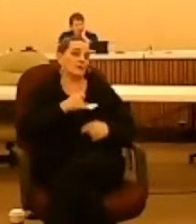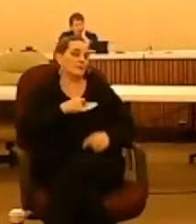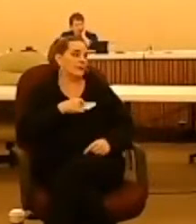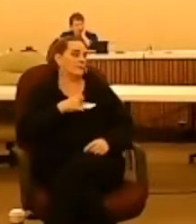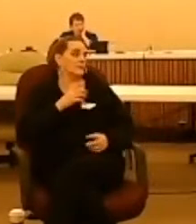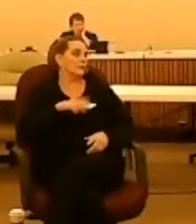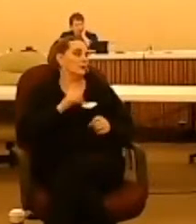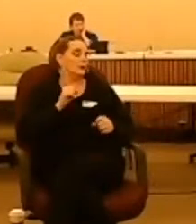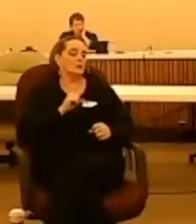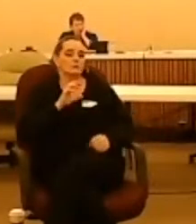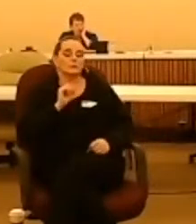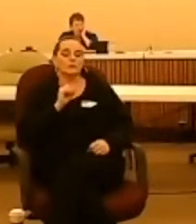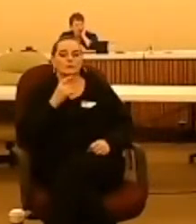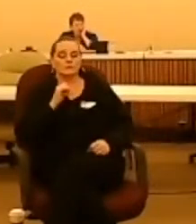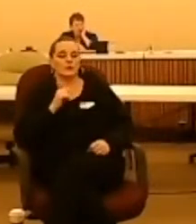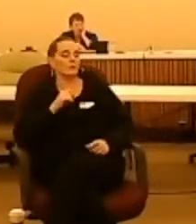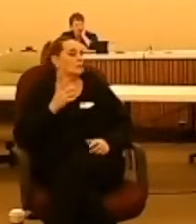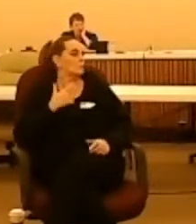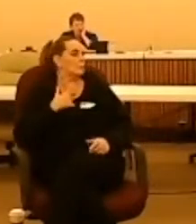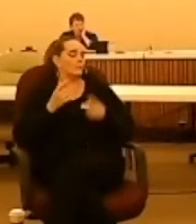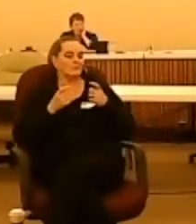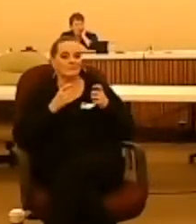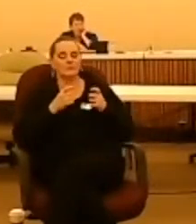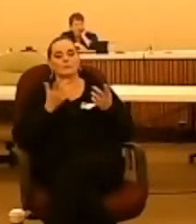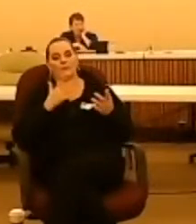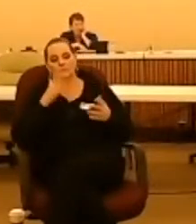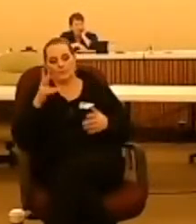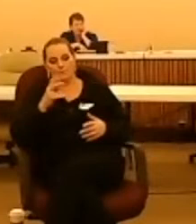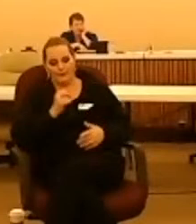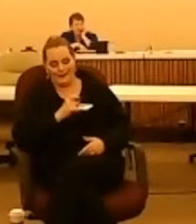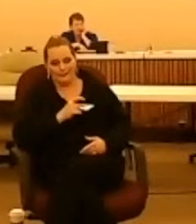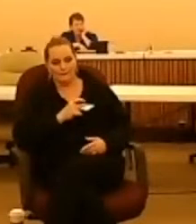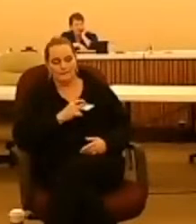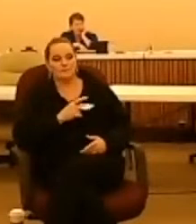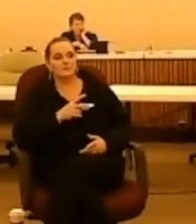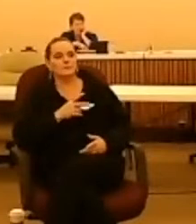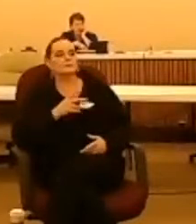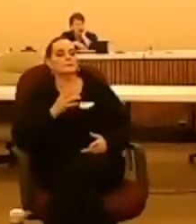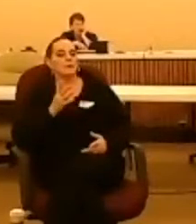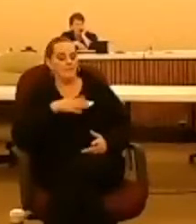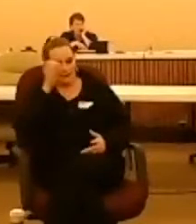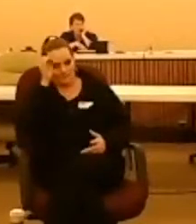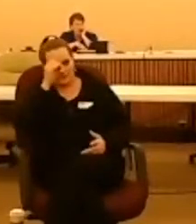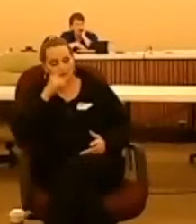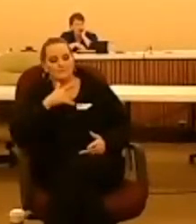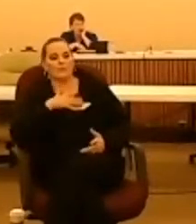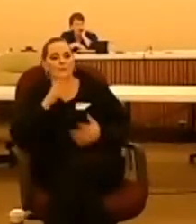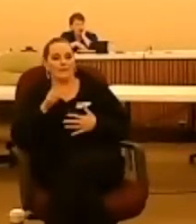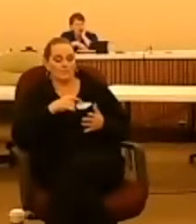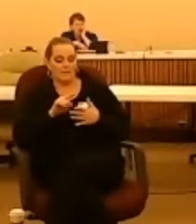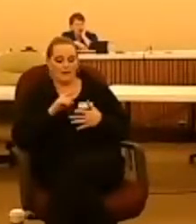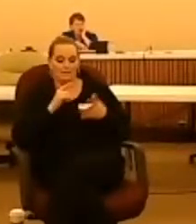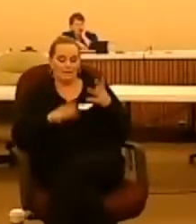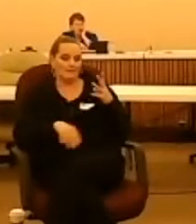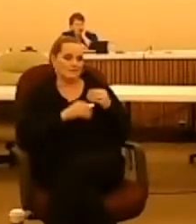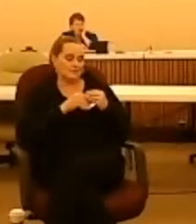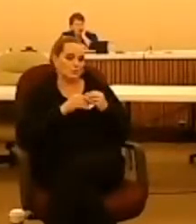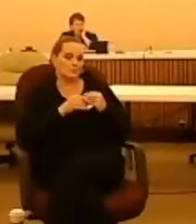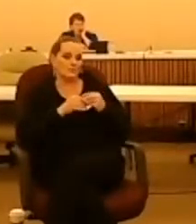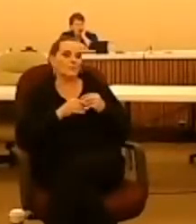shuttle away, they would essentially have to come back, and in my opinion, they would have to pay the additional